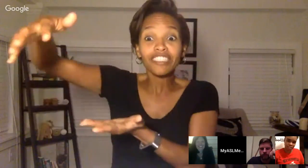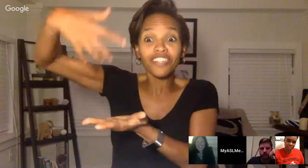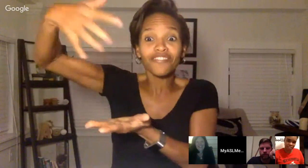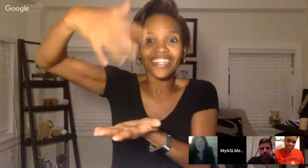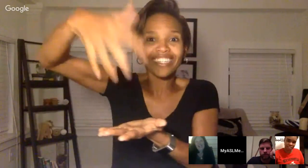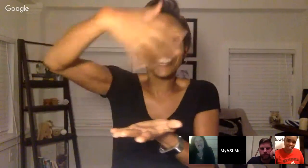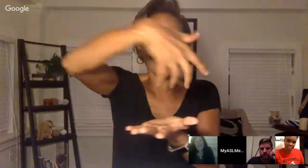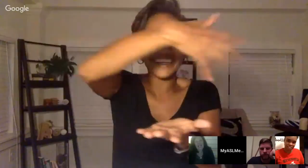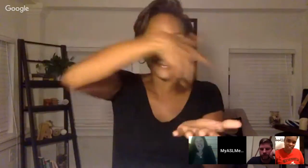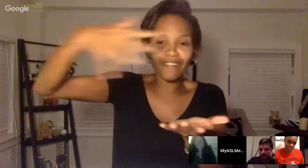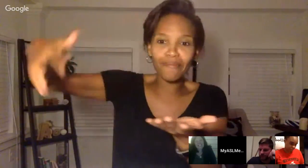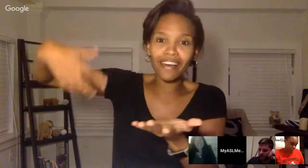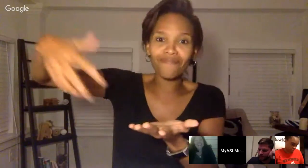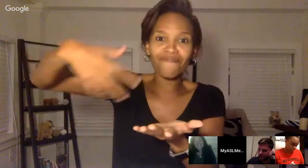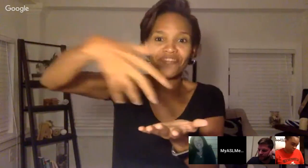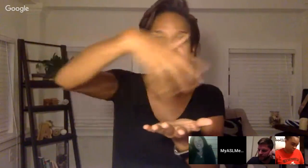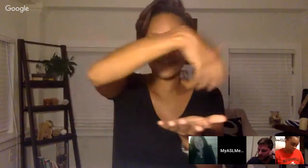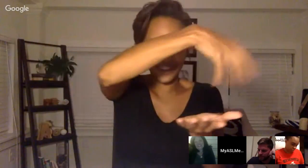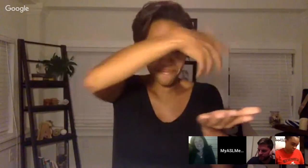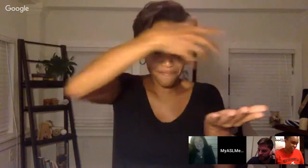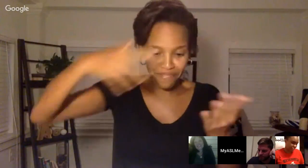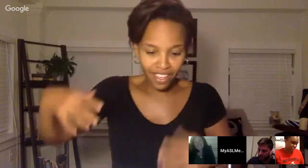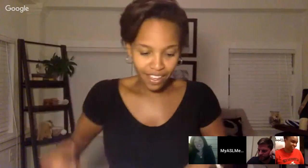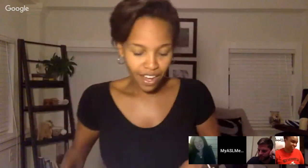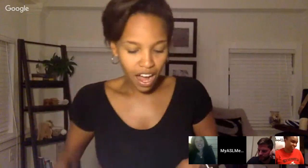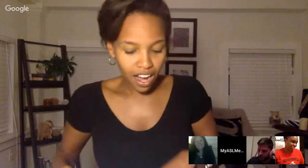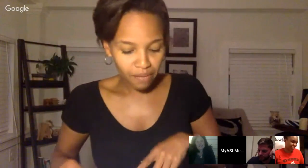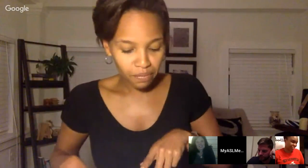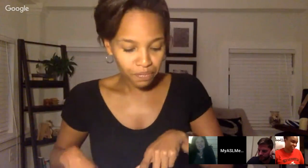ones. Should have done this, my bad, this way.